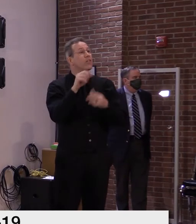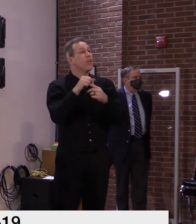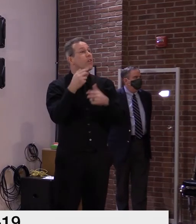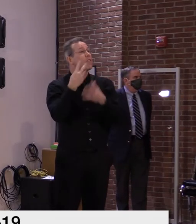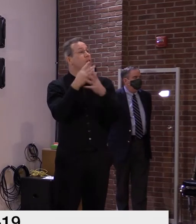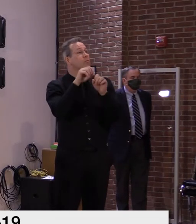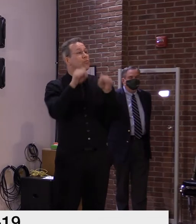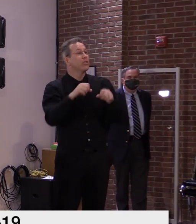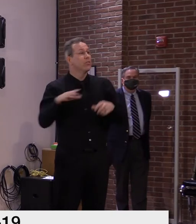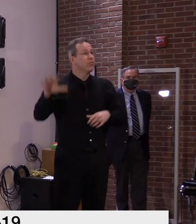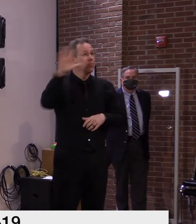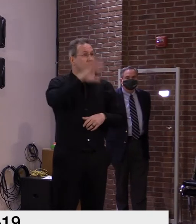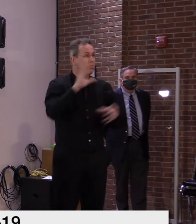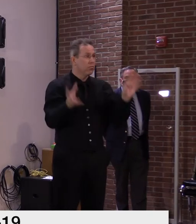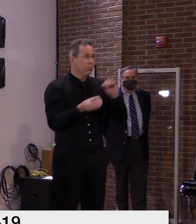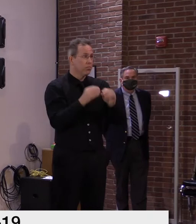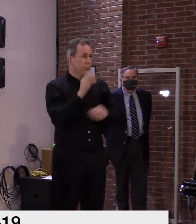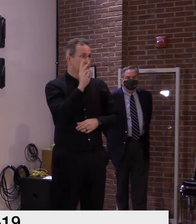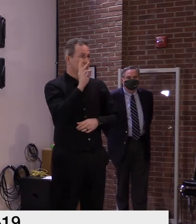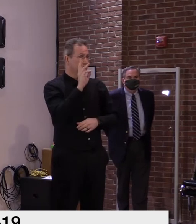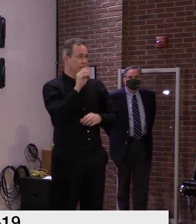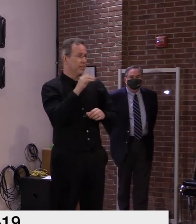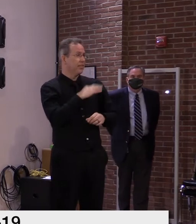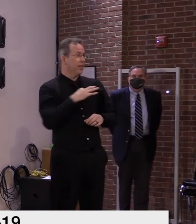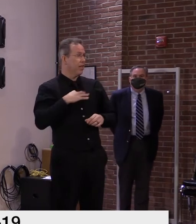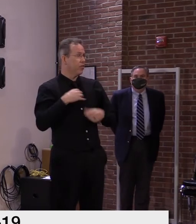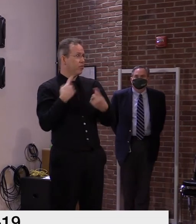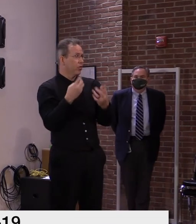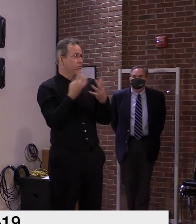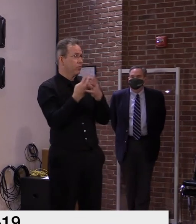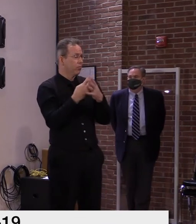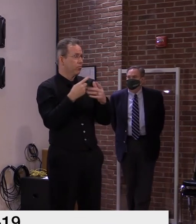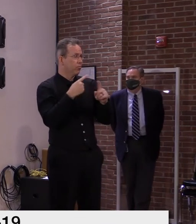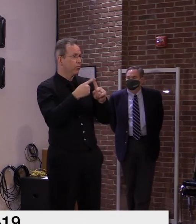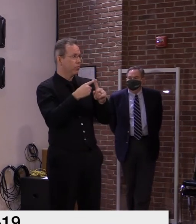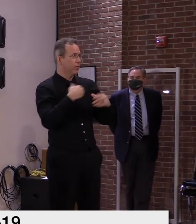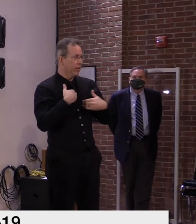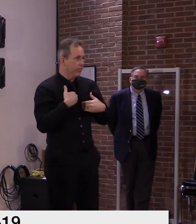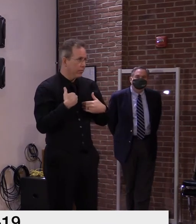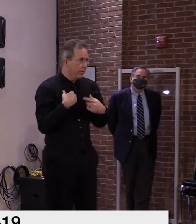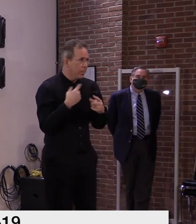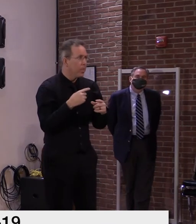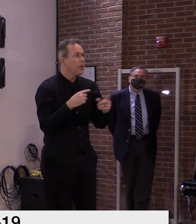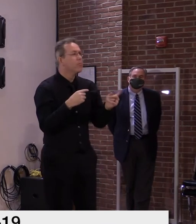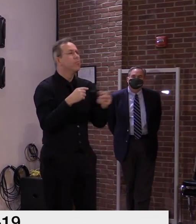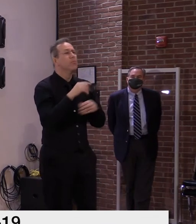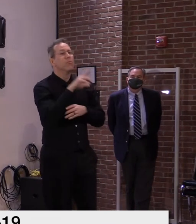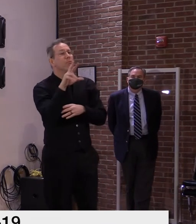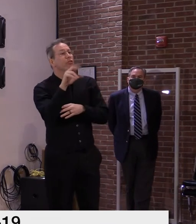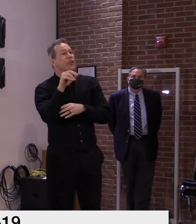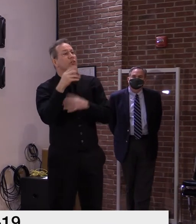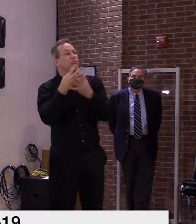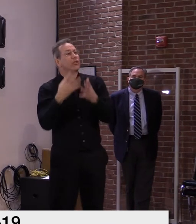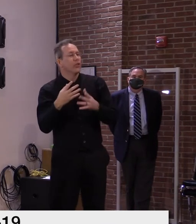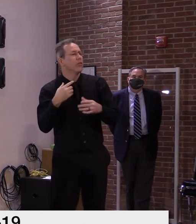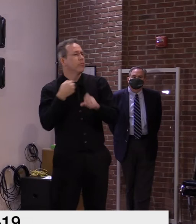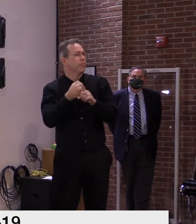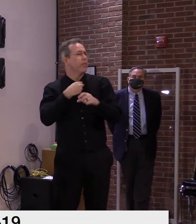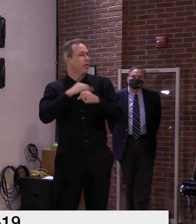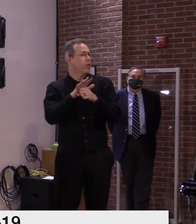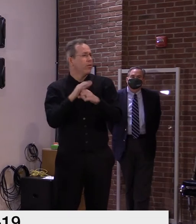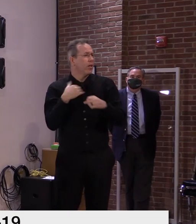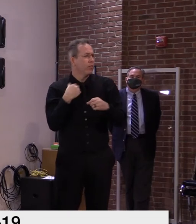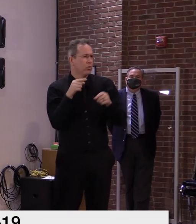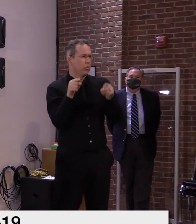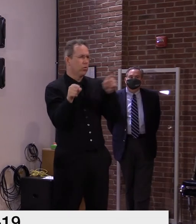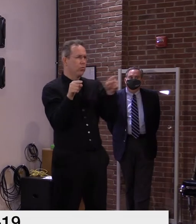that are positive and 30 inmates that are positive